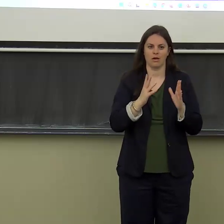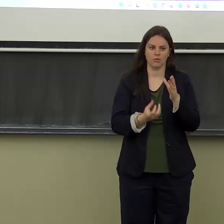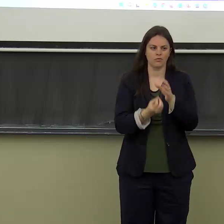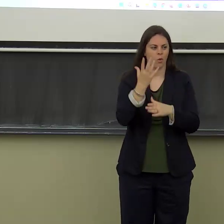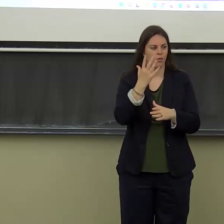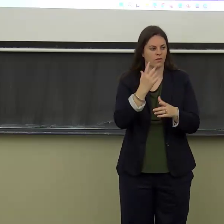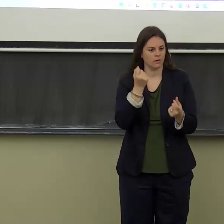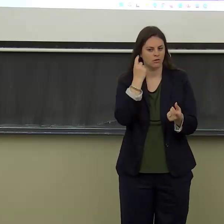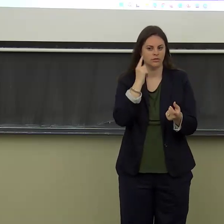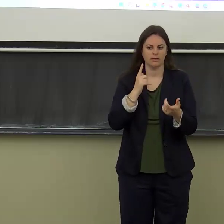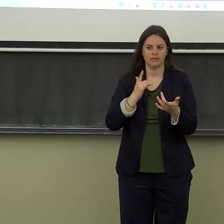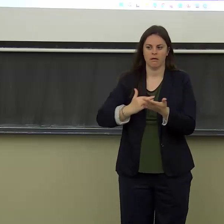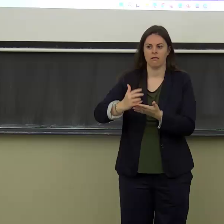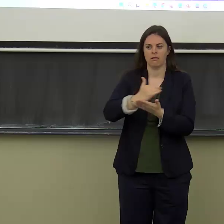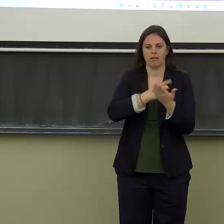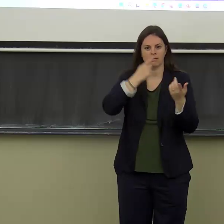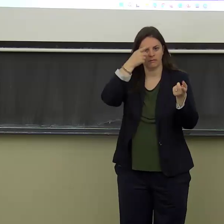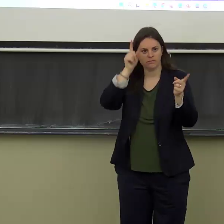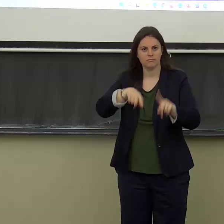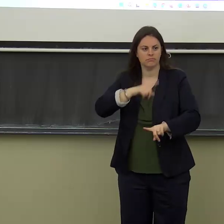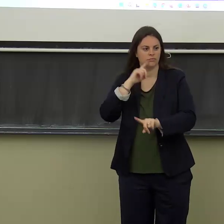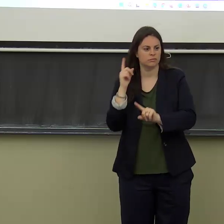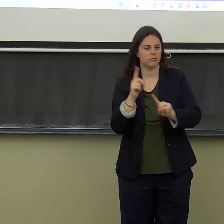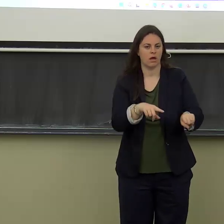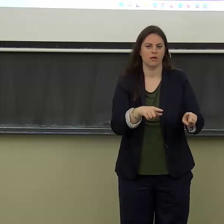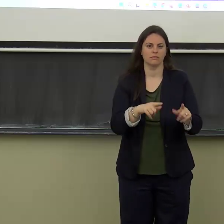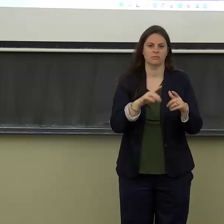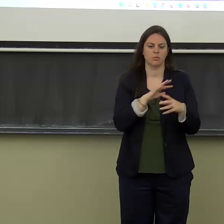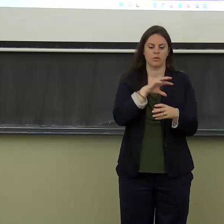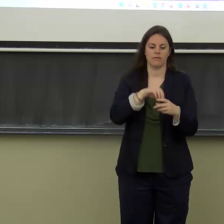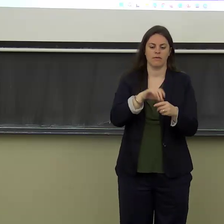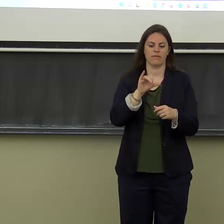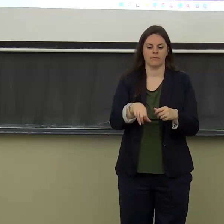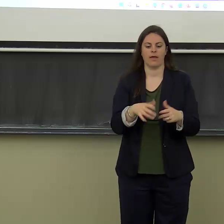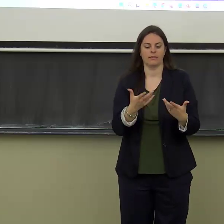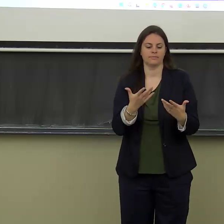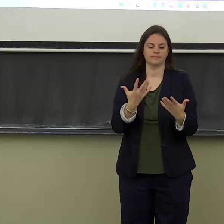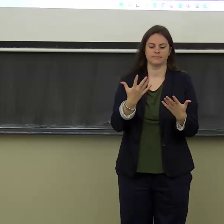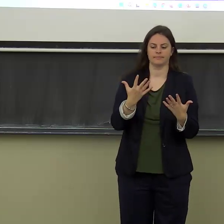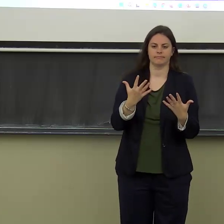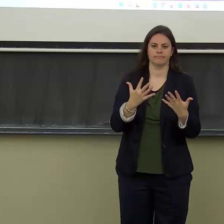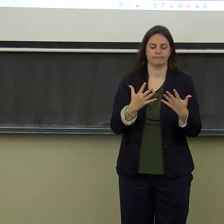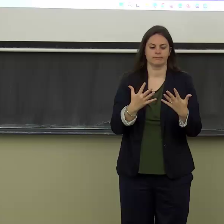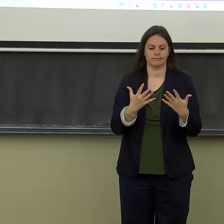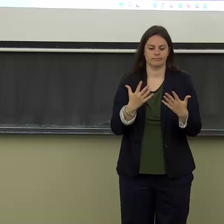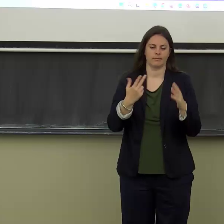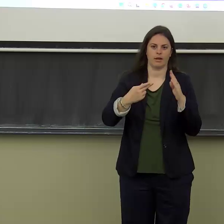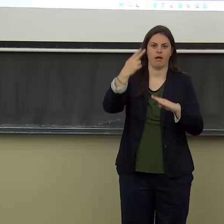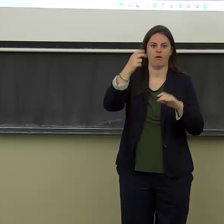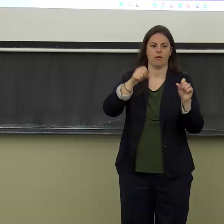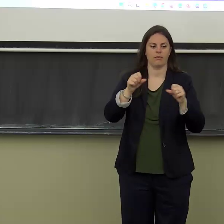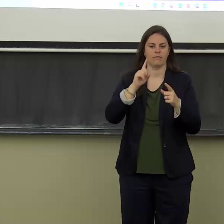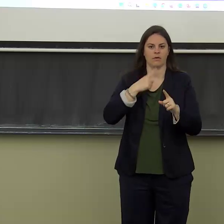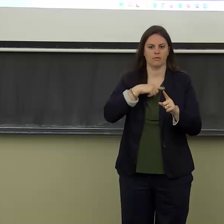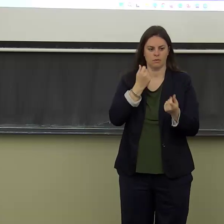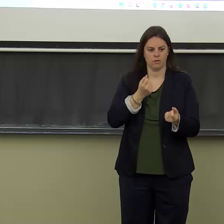response, and a higher order sort of like group awareness of what we're doing and negotiate better